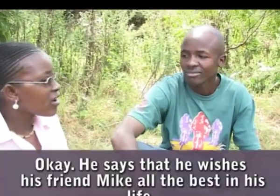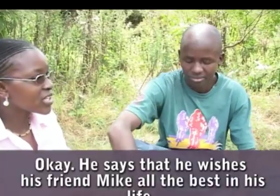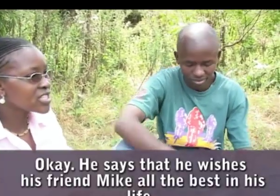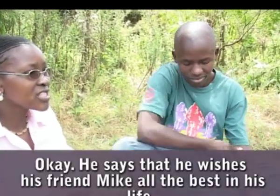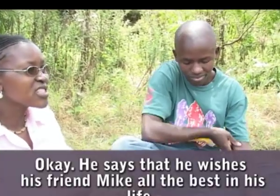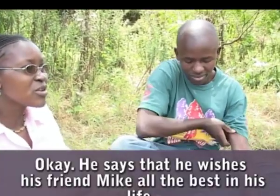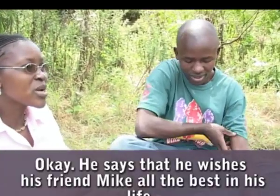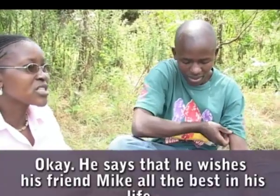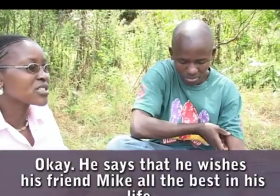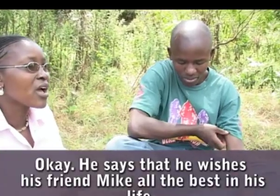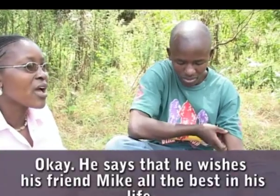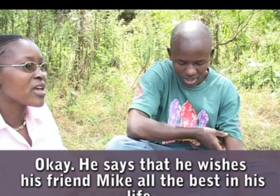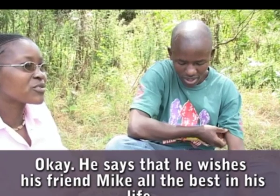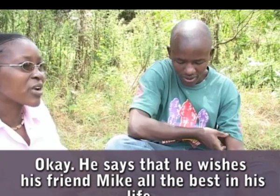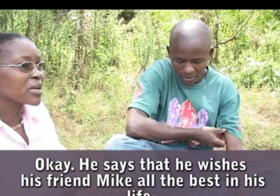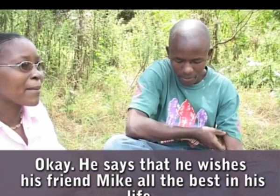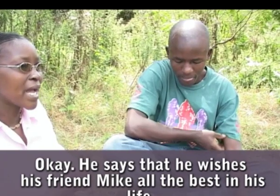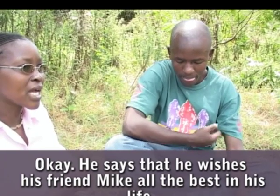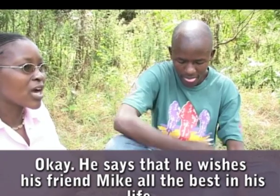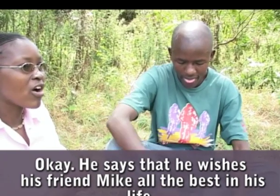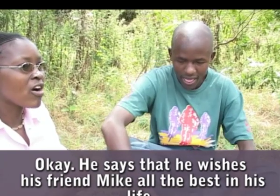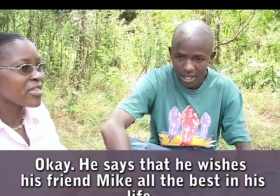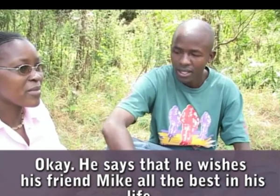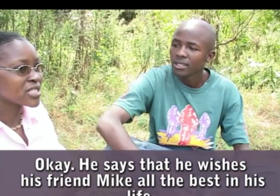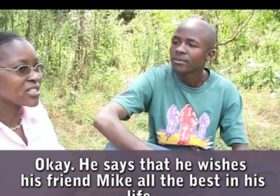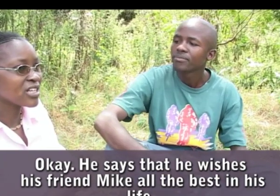Okay, he says he wishes his friend Mike all the best in his